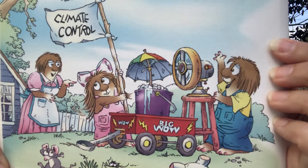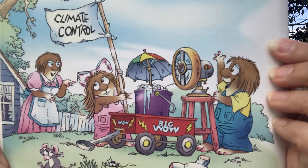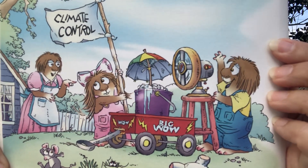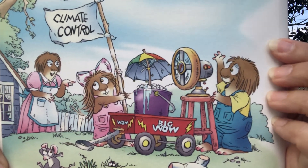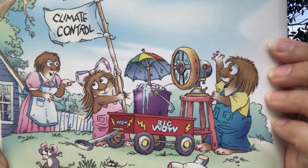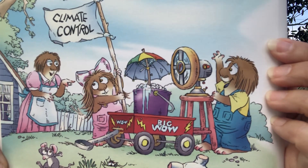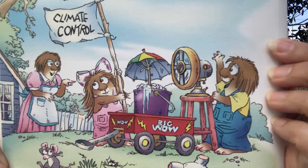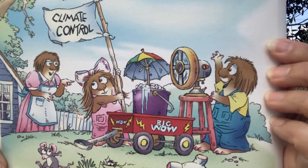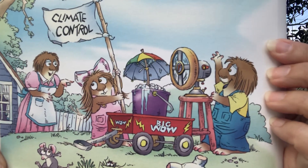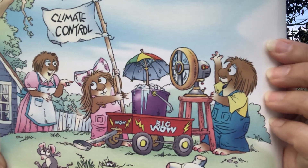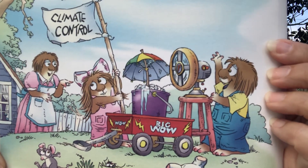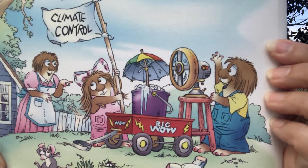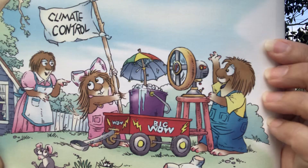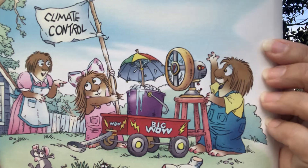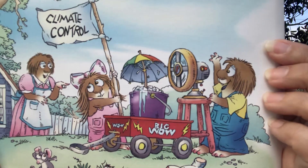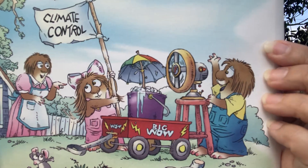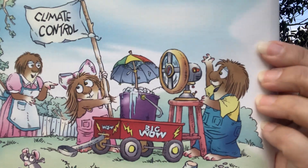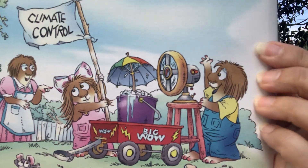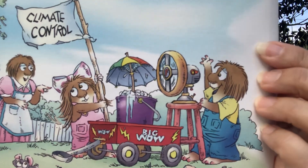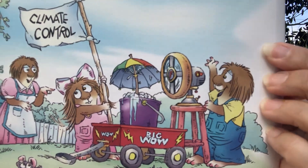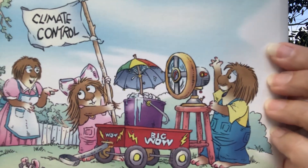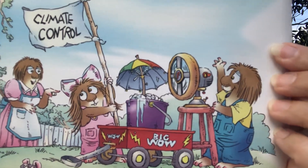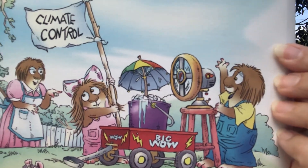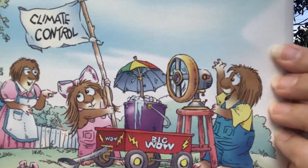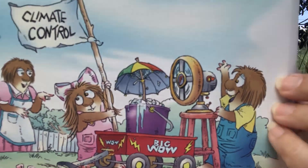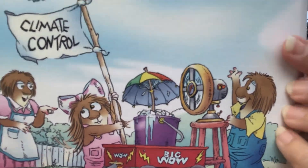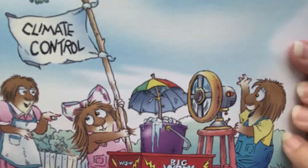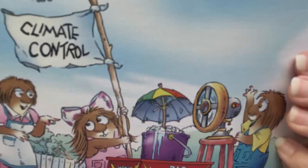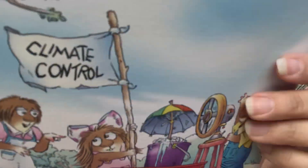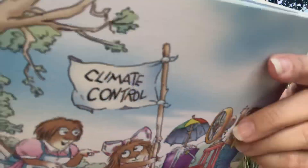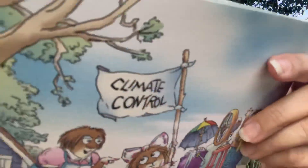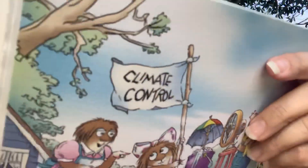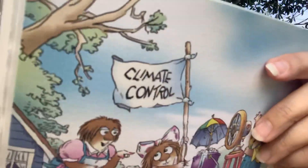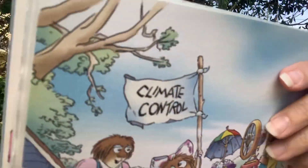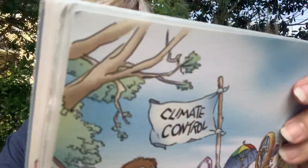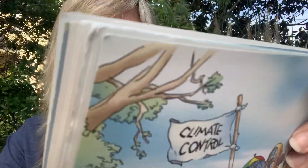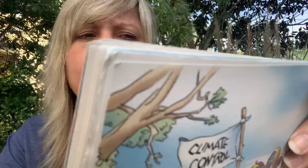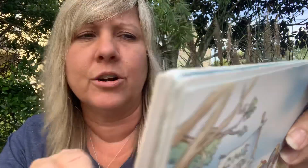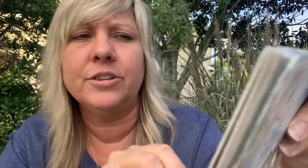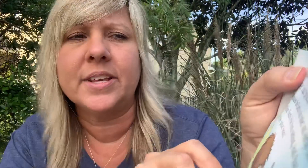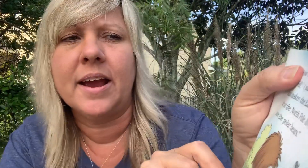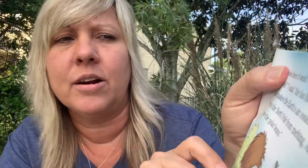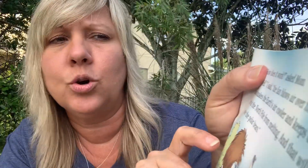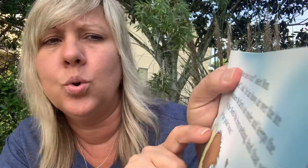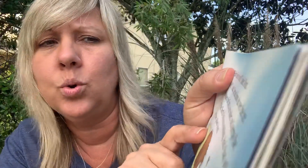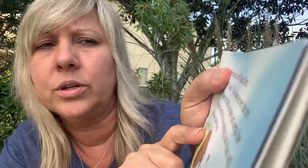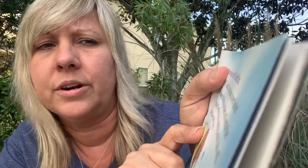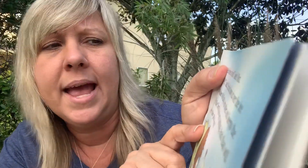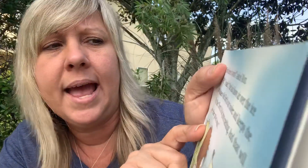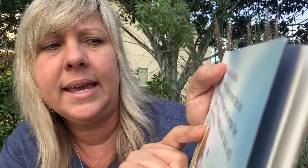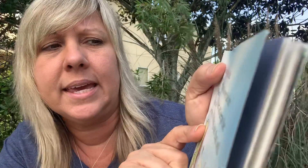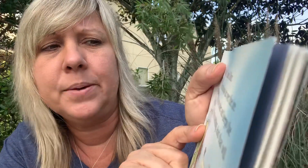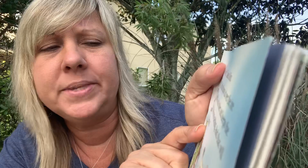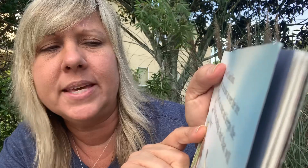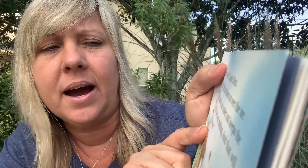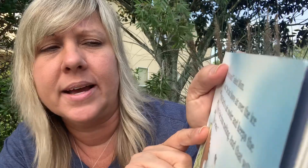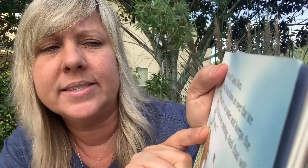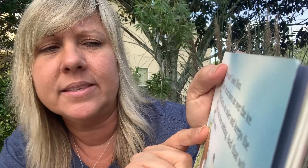Mom. "Well," I said, "the fan blows air over the ice and makes the Earth's air cooler and keeps the ice at the